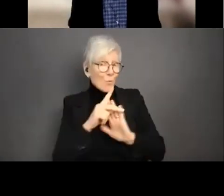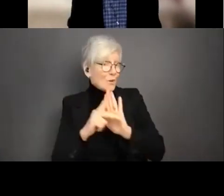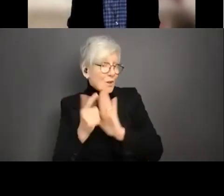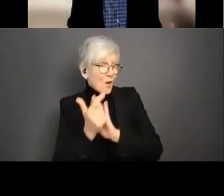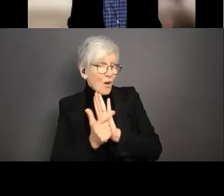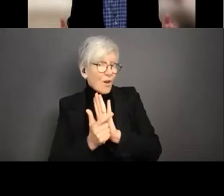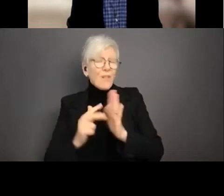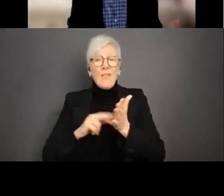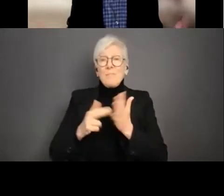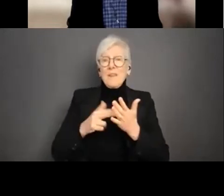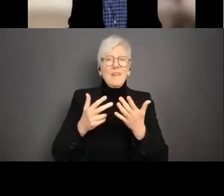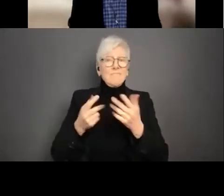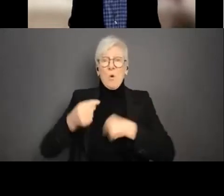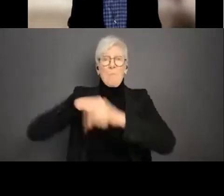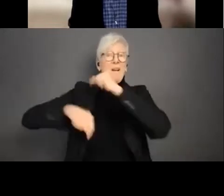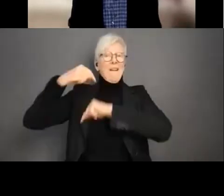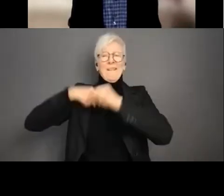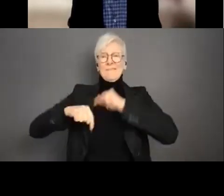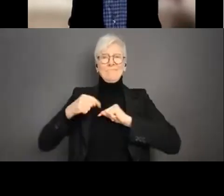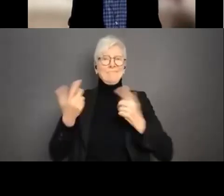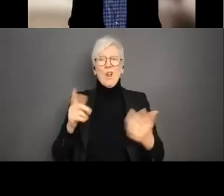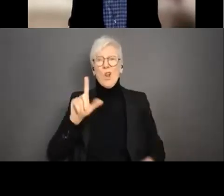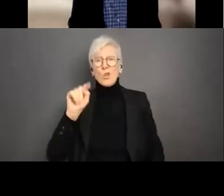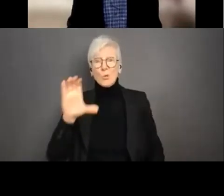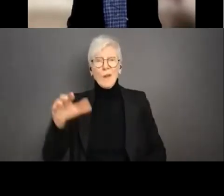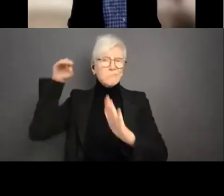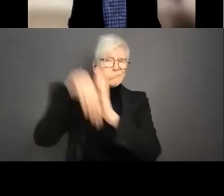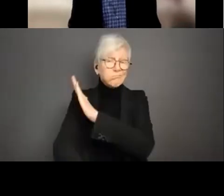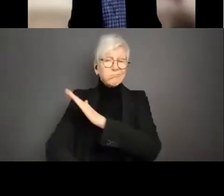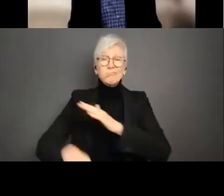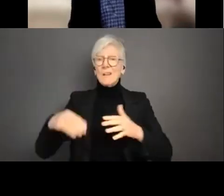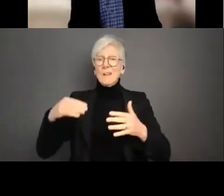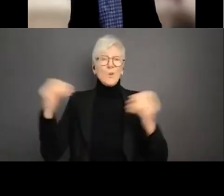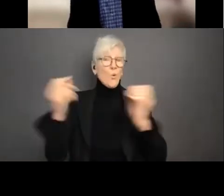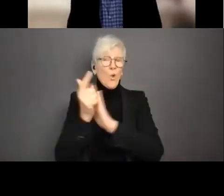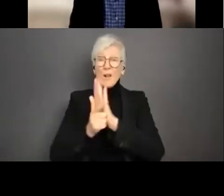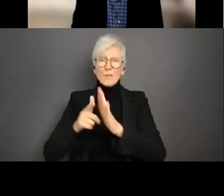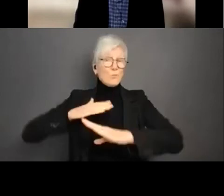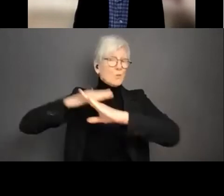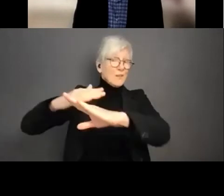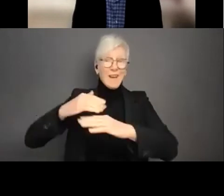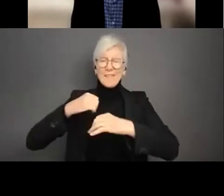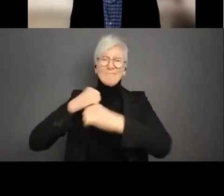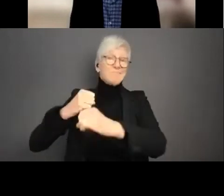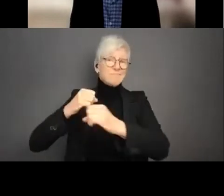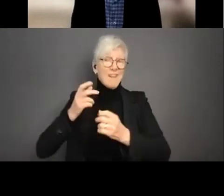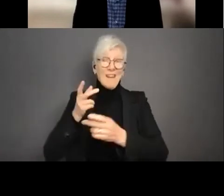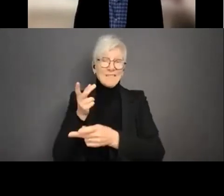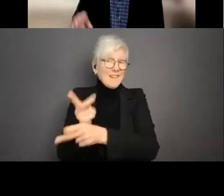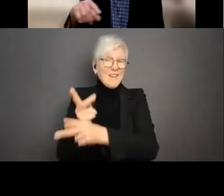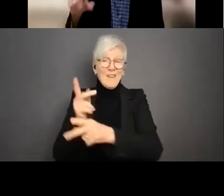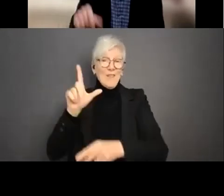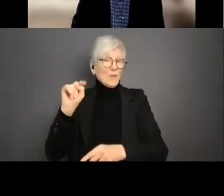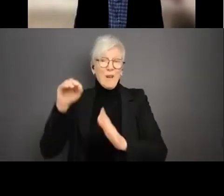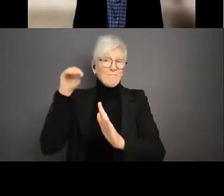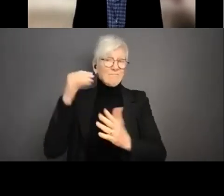because there was no laws governing long-term care in Canada, which is changing now, thankfully. So, I